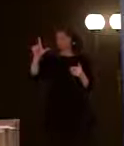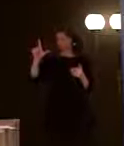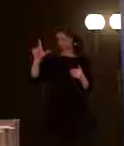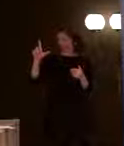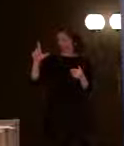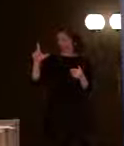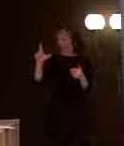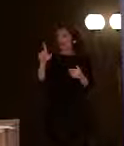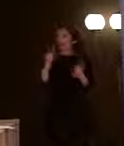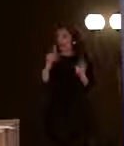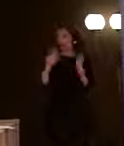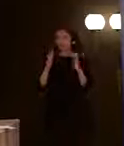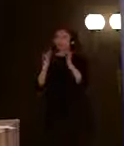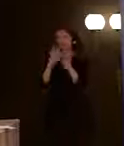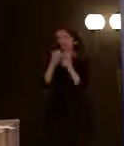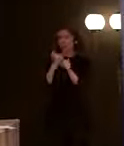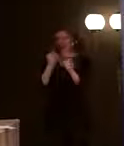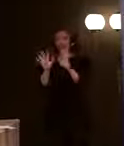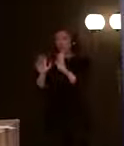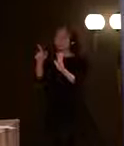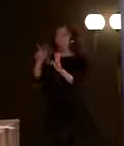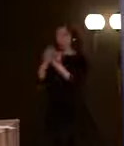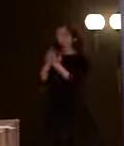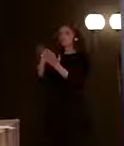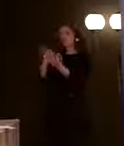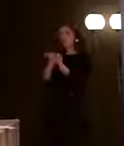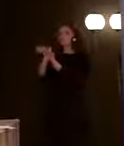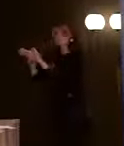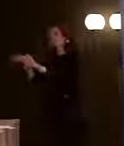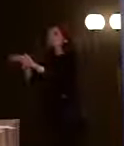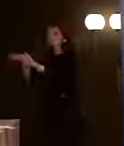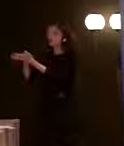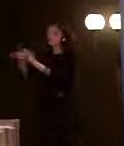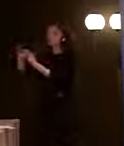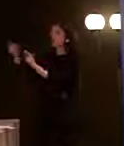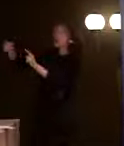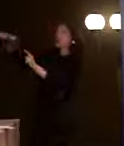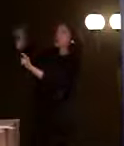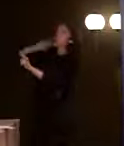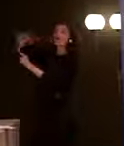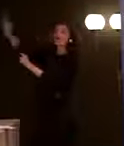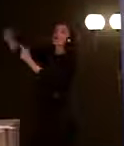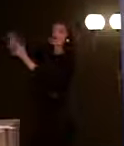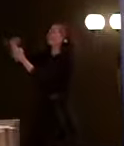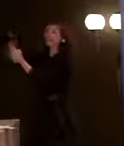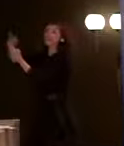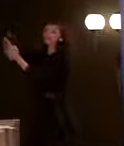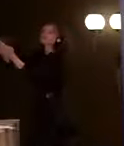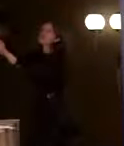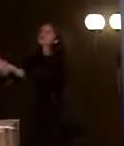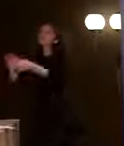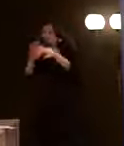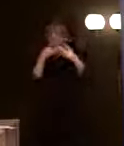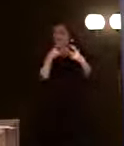the United States at the moment. These are called visible thinking routines. They're very simple to use, but they are